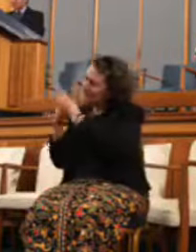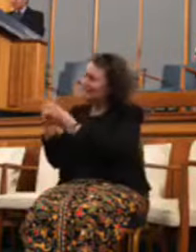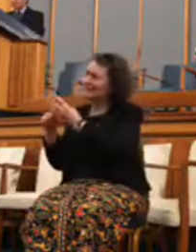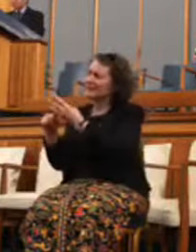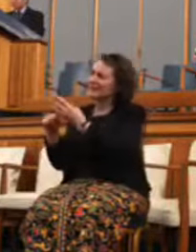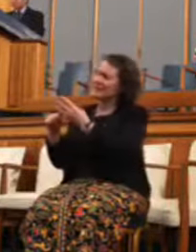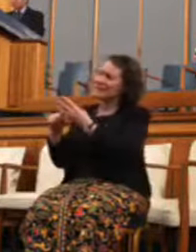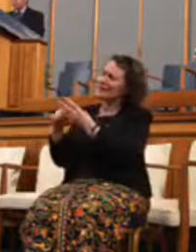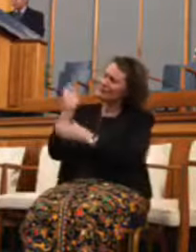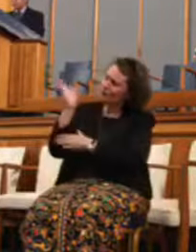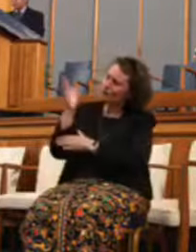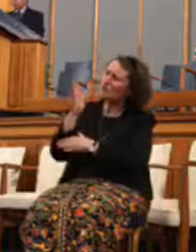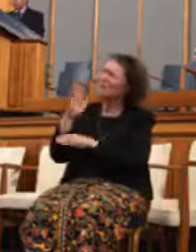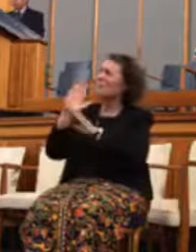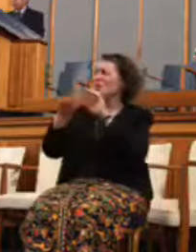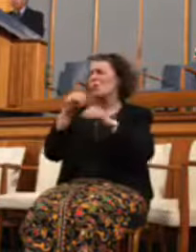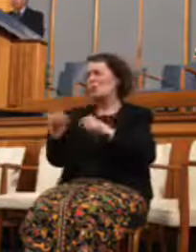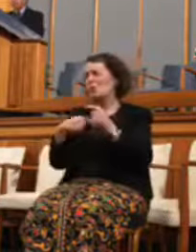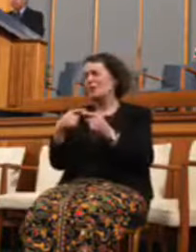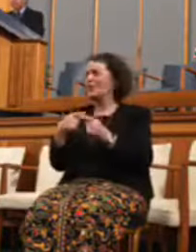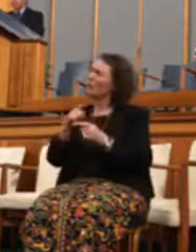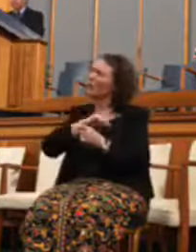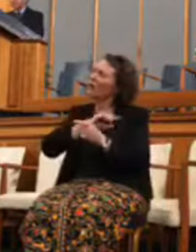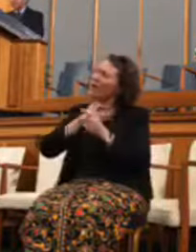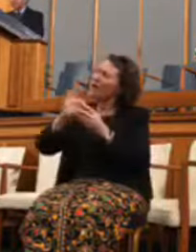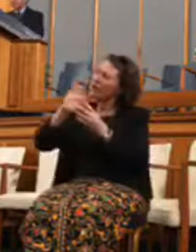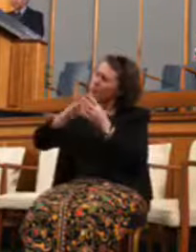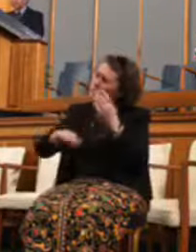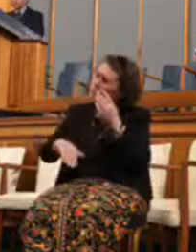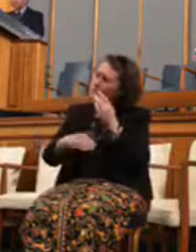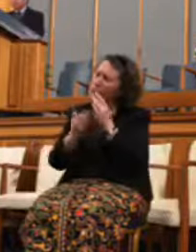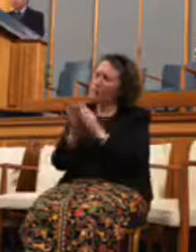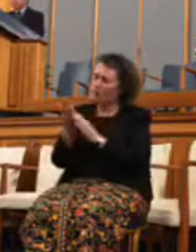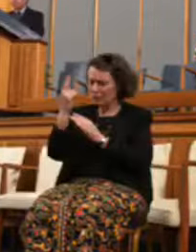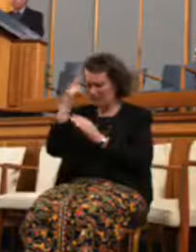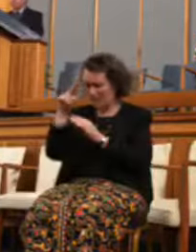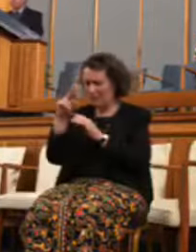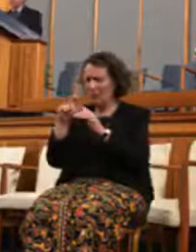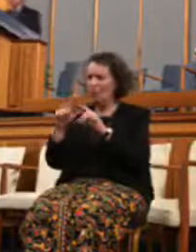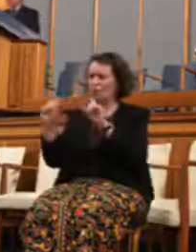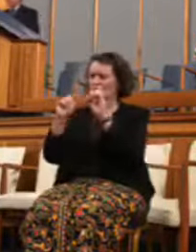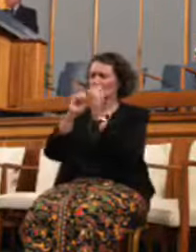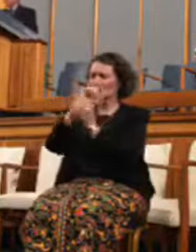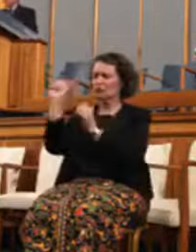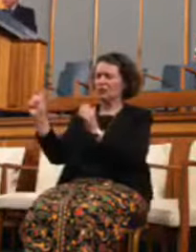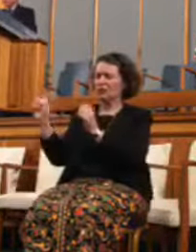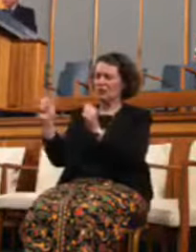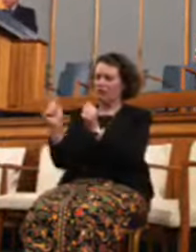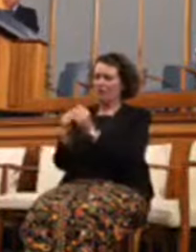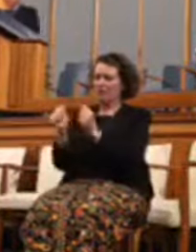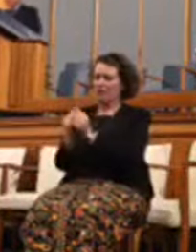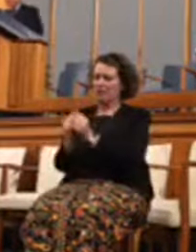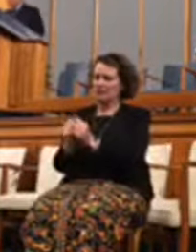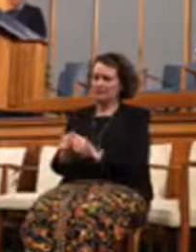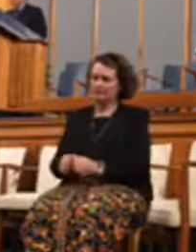of salvation, Lord, as we ask all these mercies in the name of the Lord Jesus Christ. Amen.